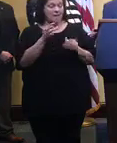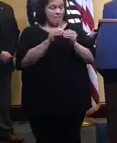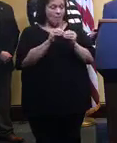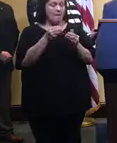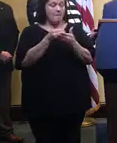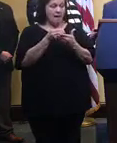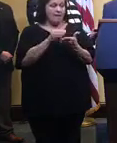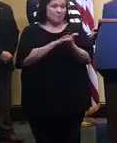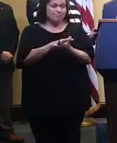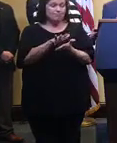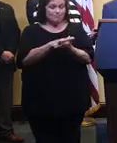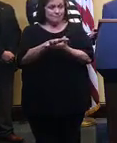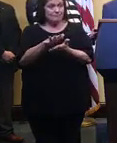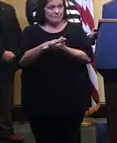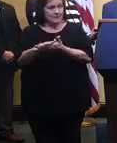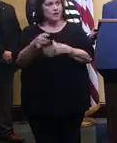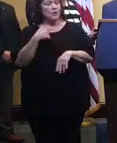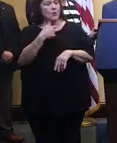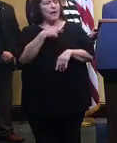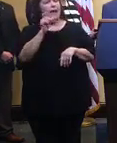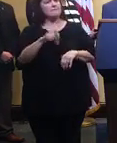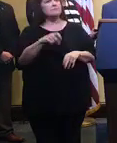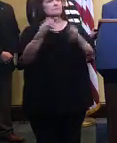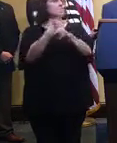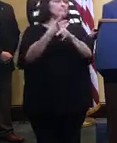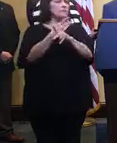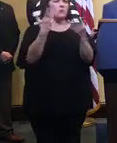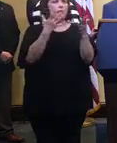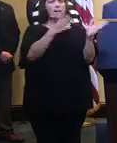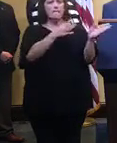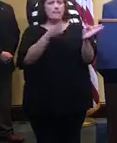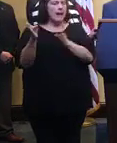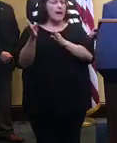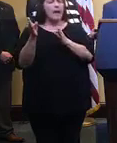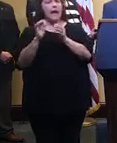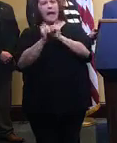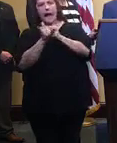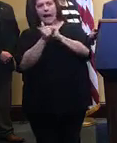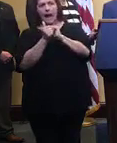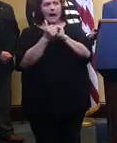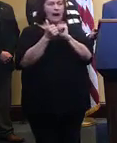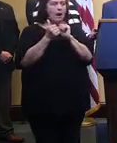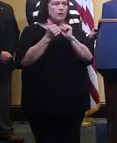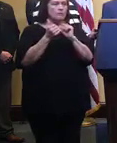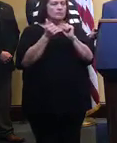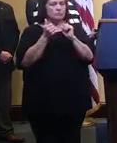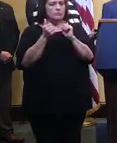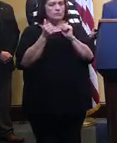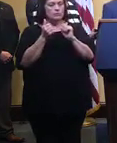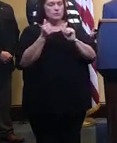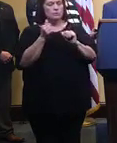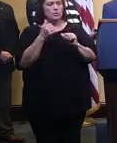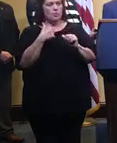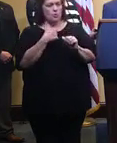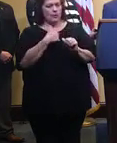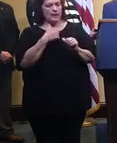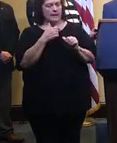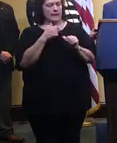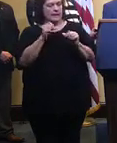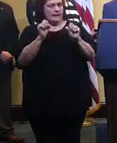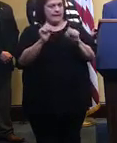is to do a master plan, which I've been advocating for. So to basically touch every single piece